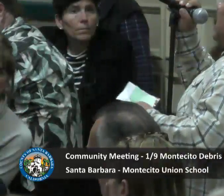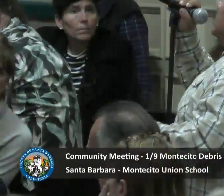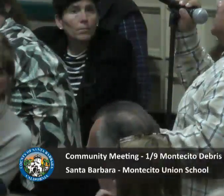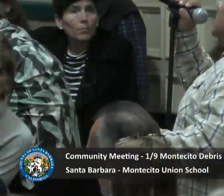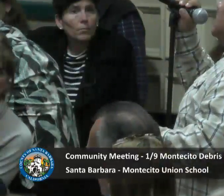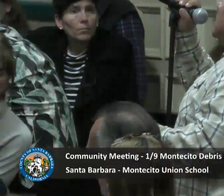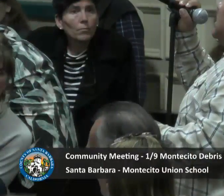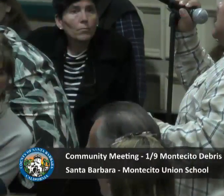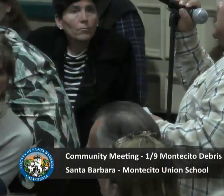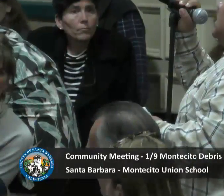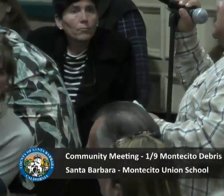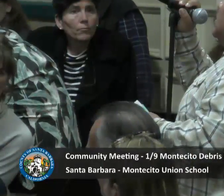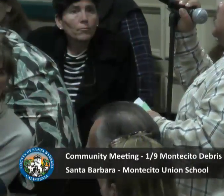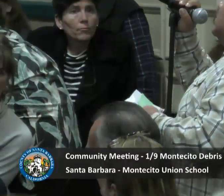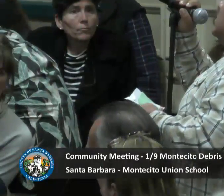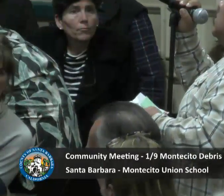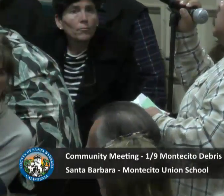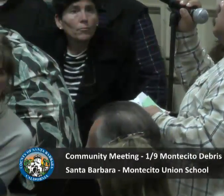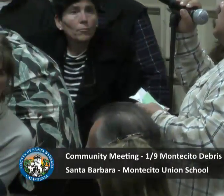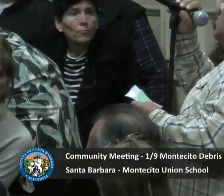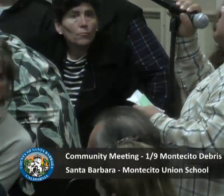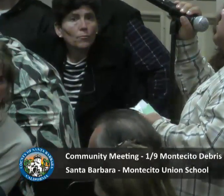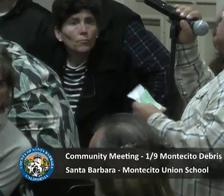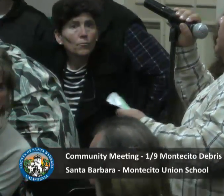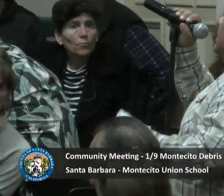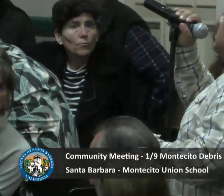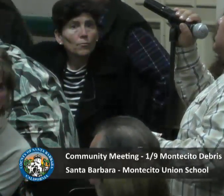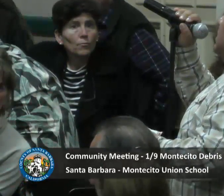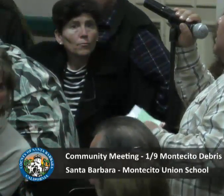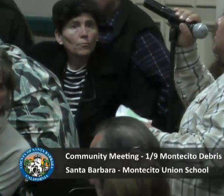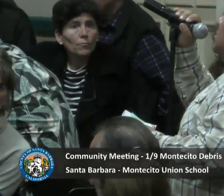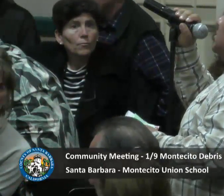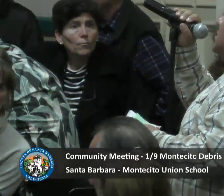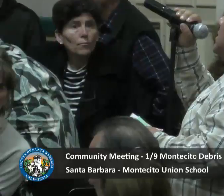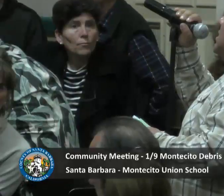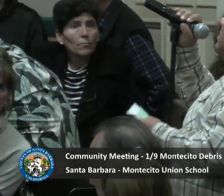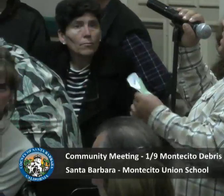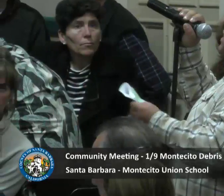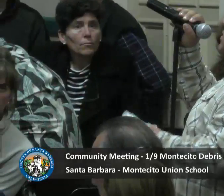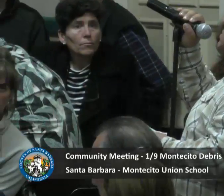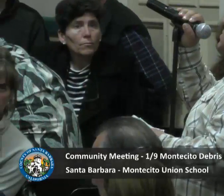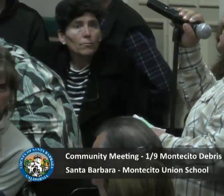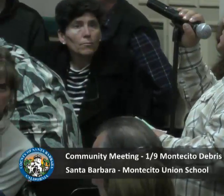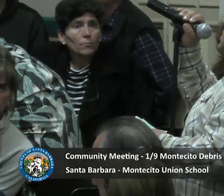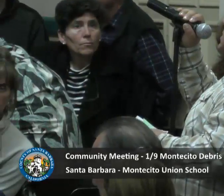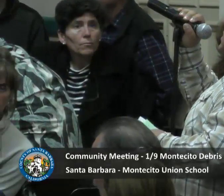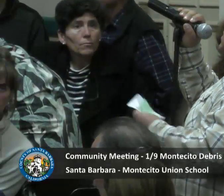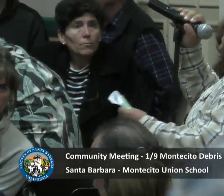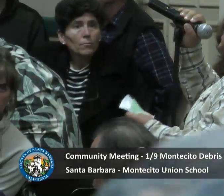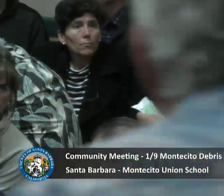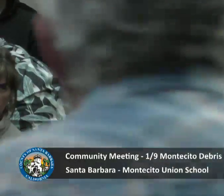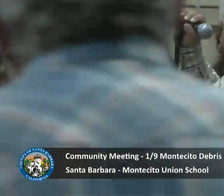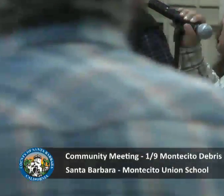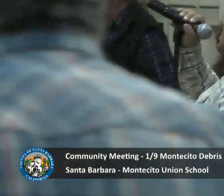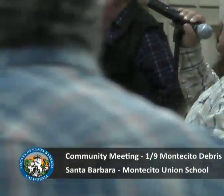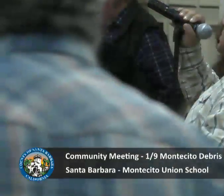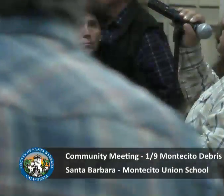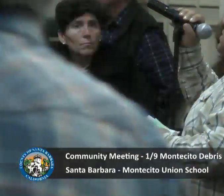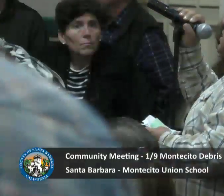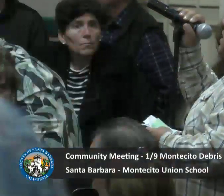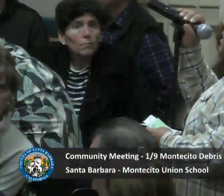being counseled, and yet there's been no local Chumash elders being counseled in these